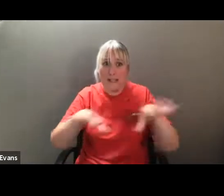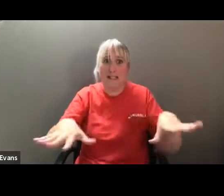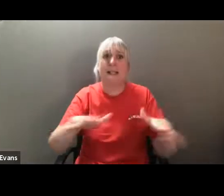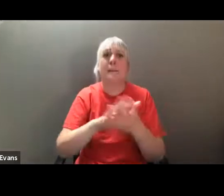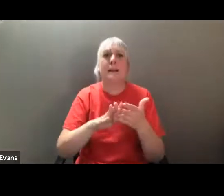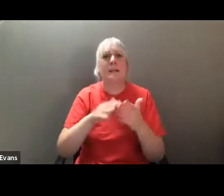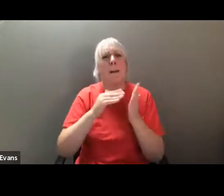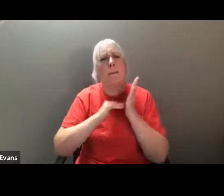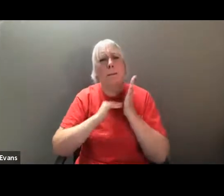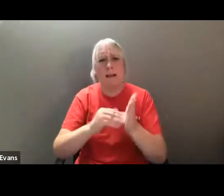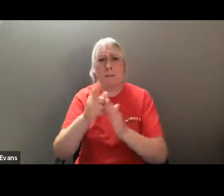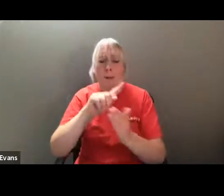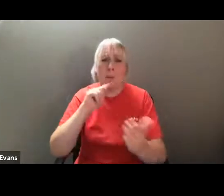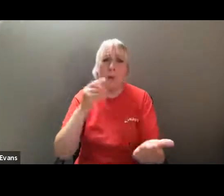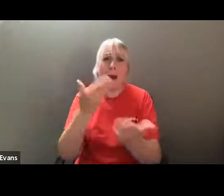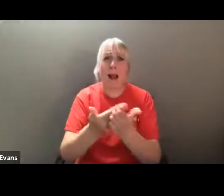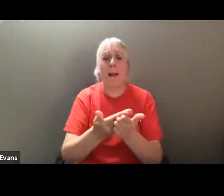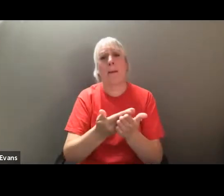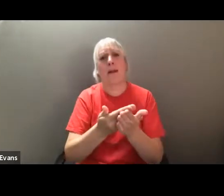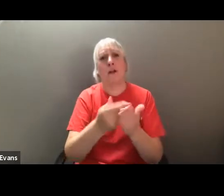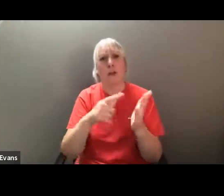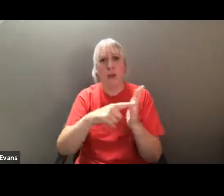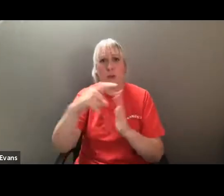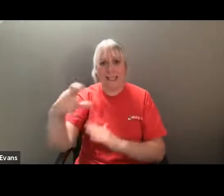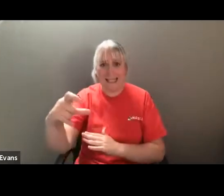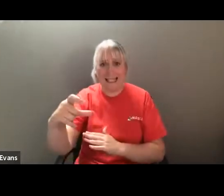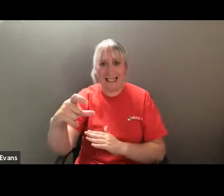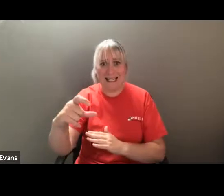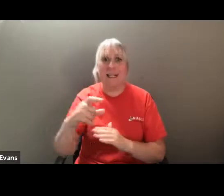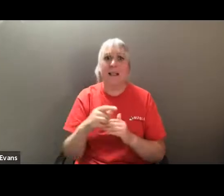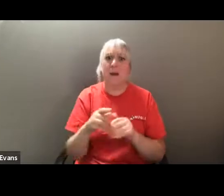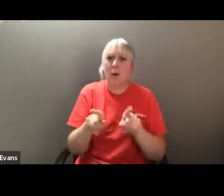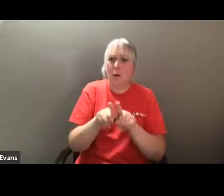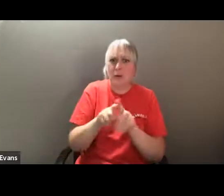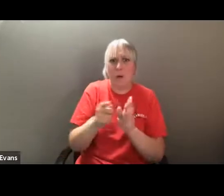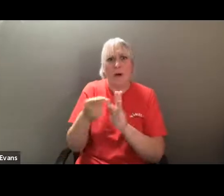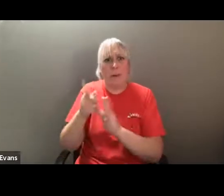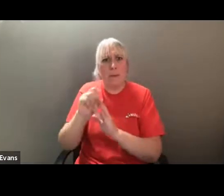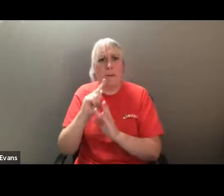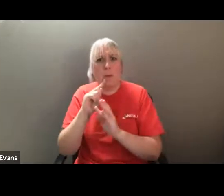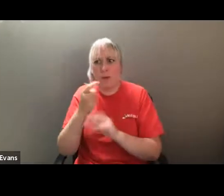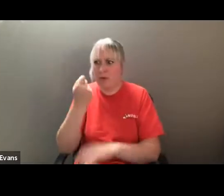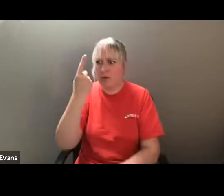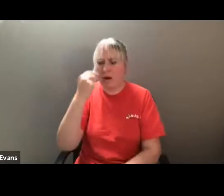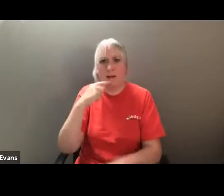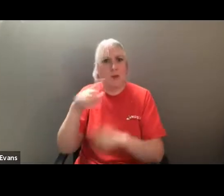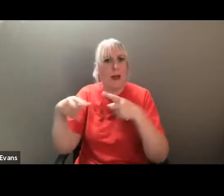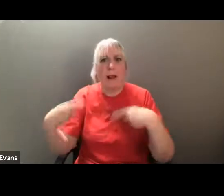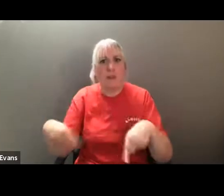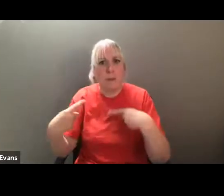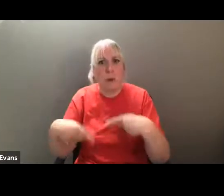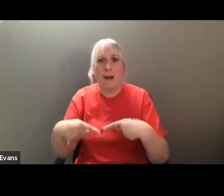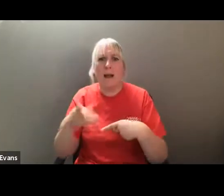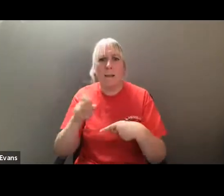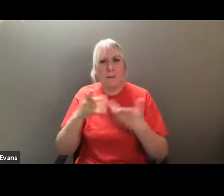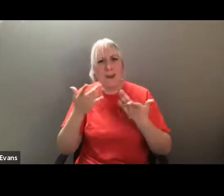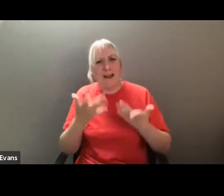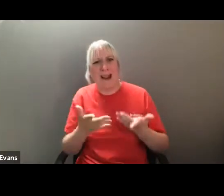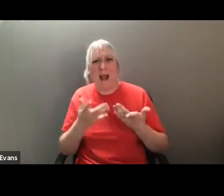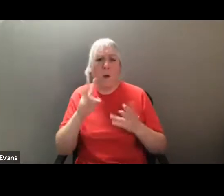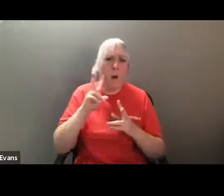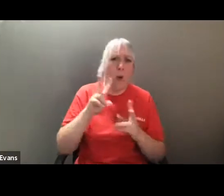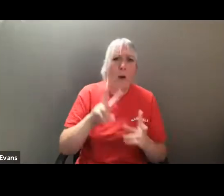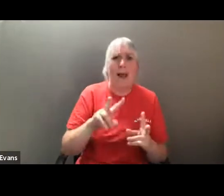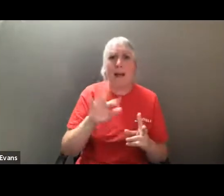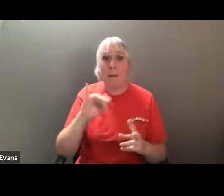universal credit, let alone the unknown numbers who weren't even eligible, people have been increasingly looking towards UBI as a